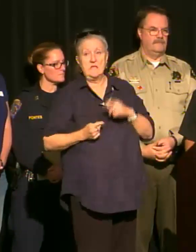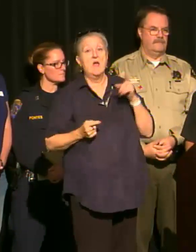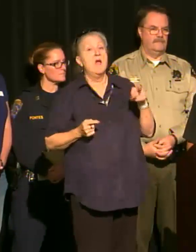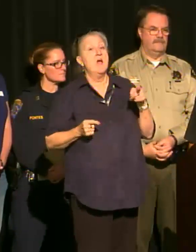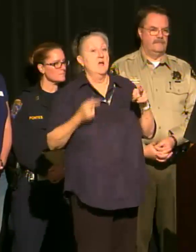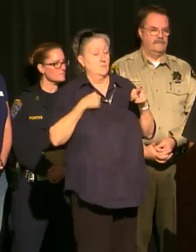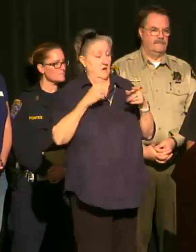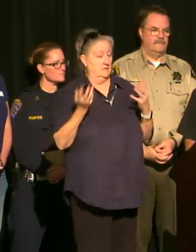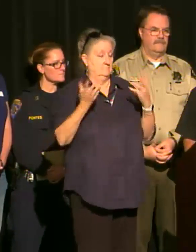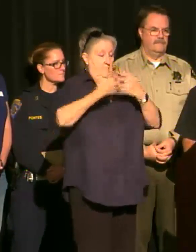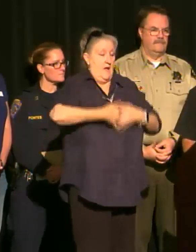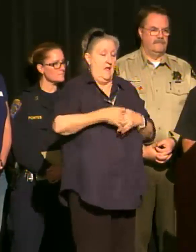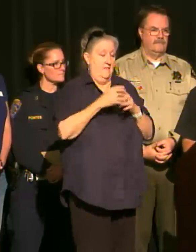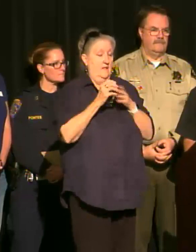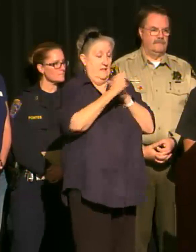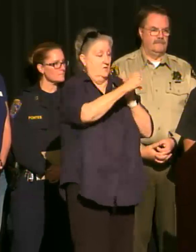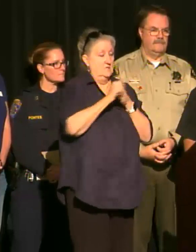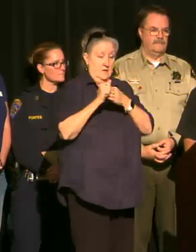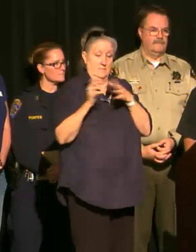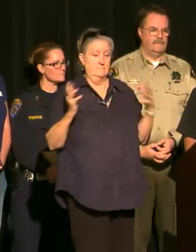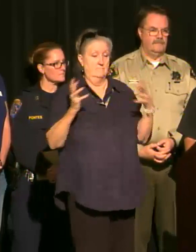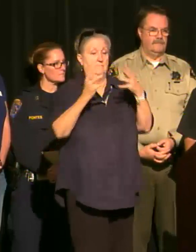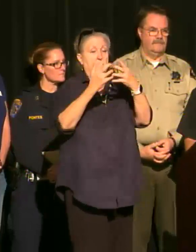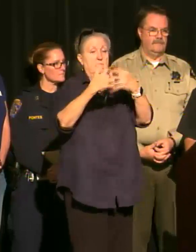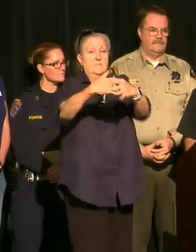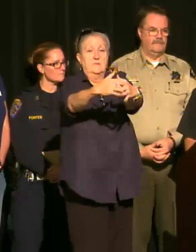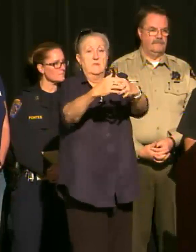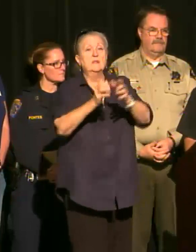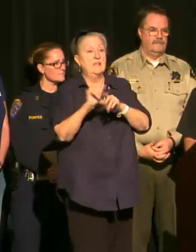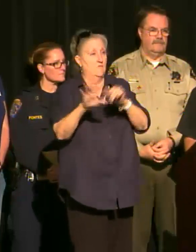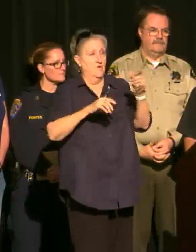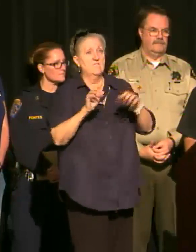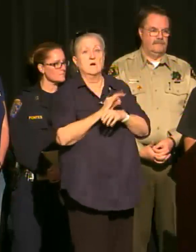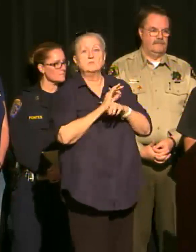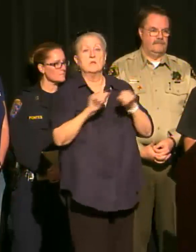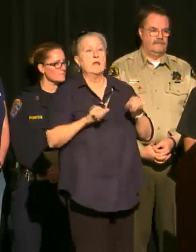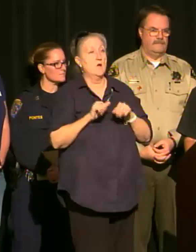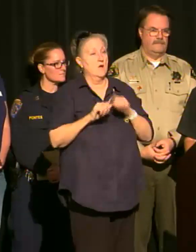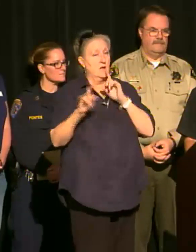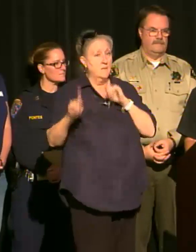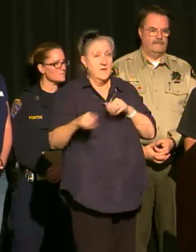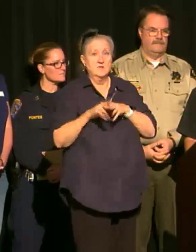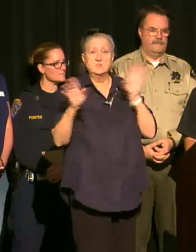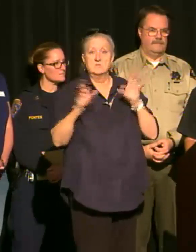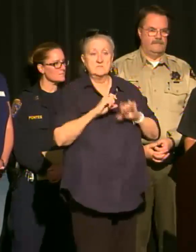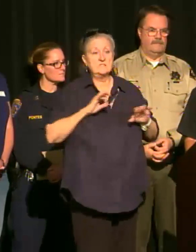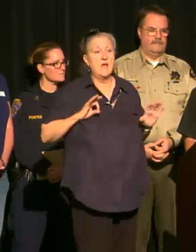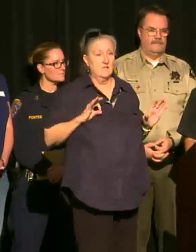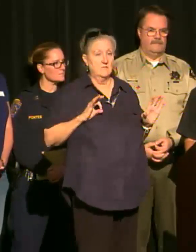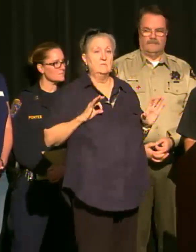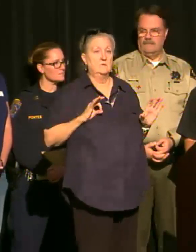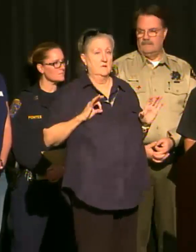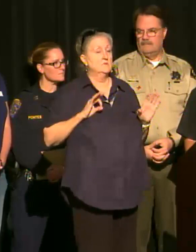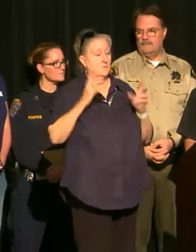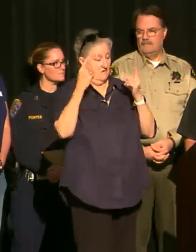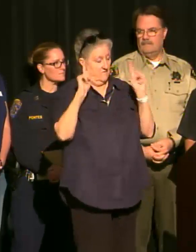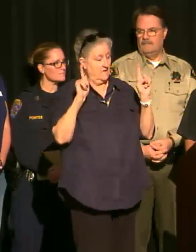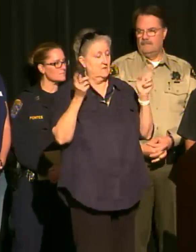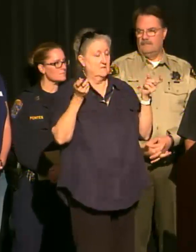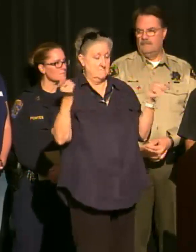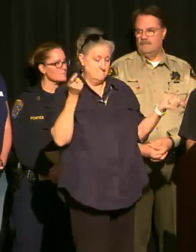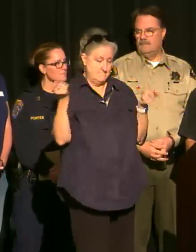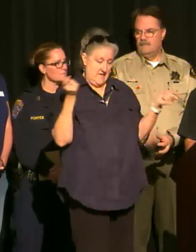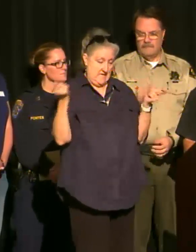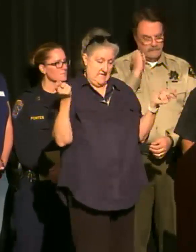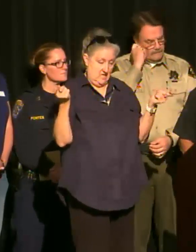the leadership of the 2 teams in every functional area, command general staff areas, to effectively manage this.